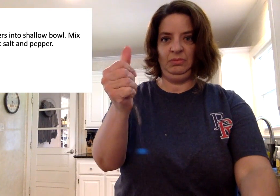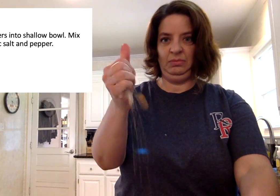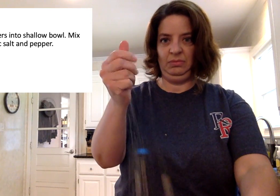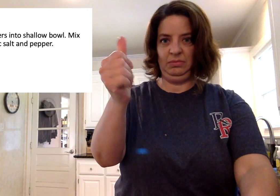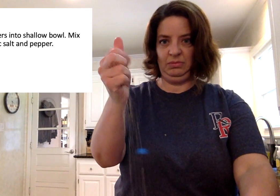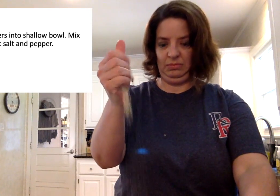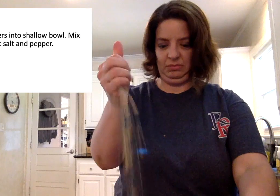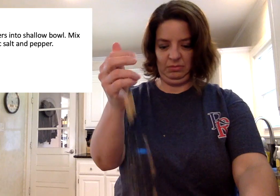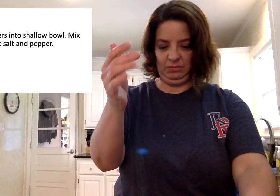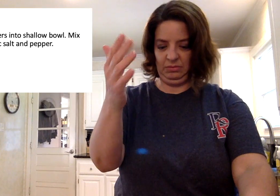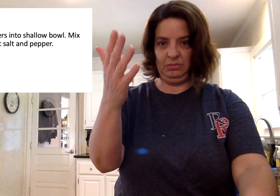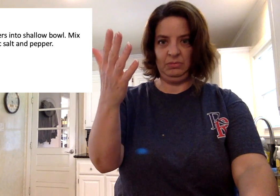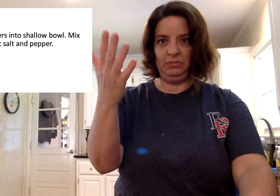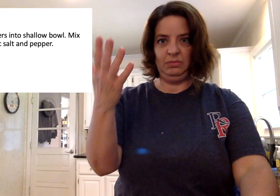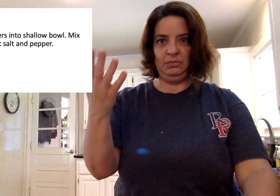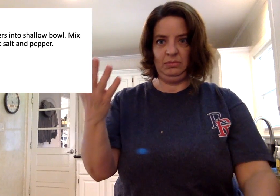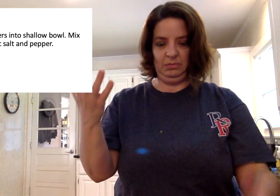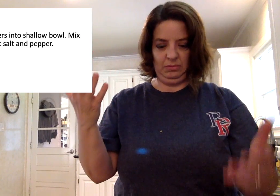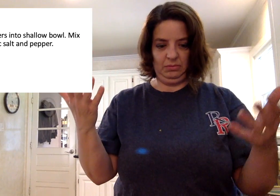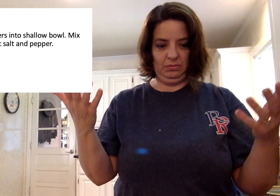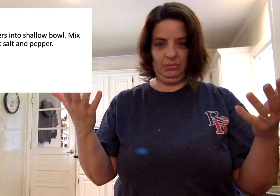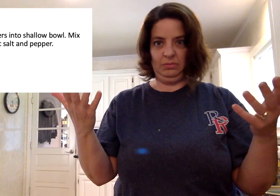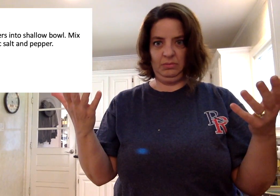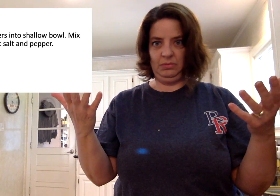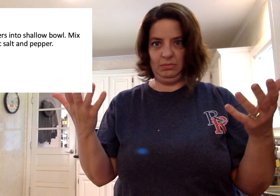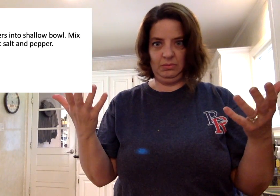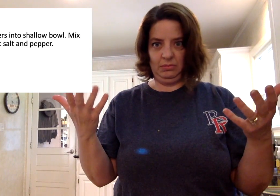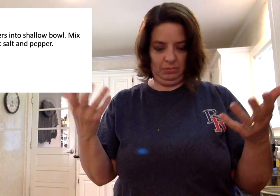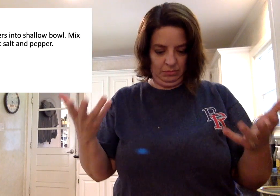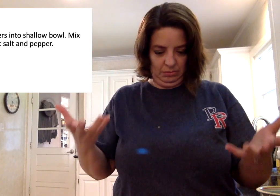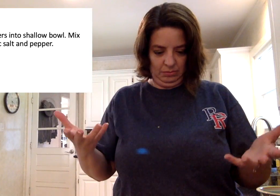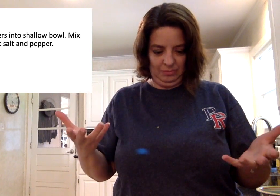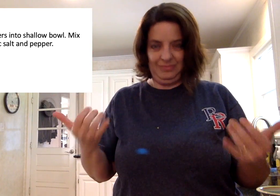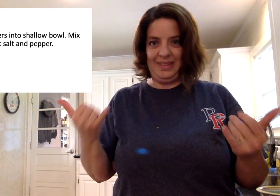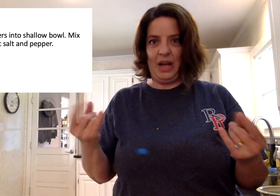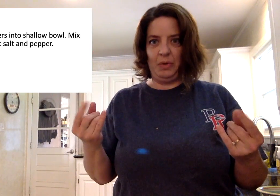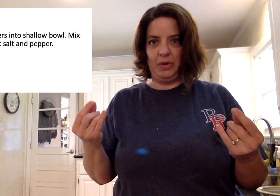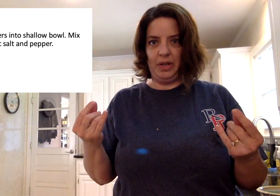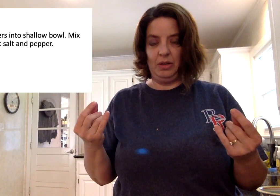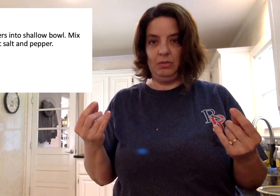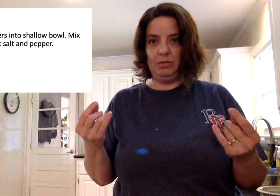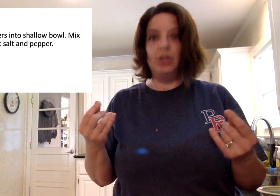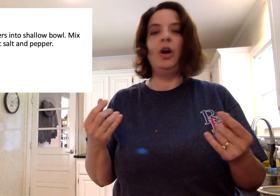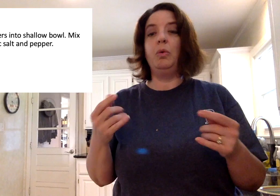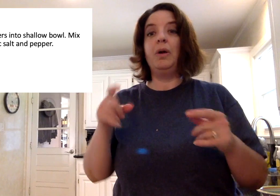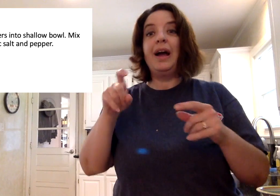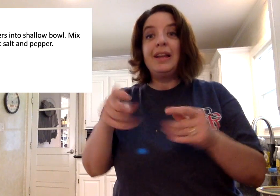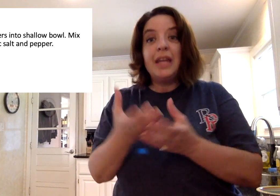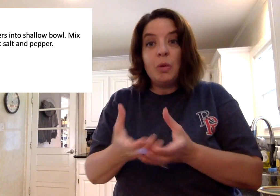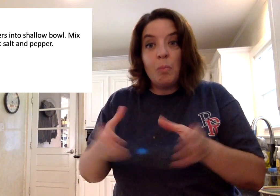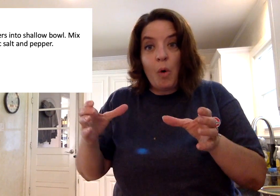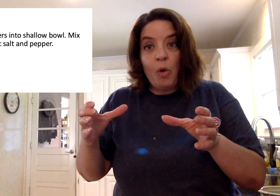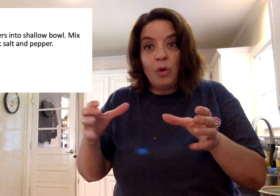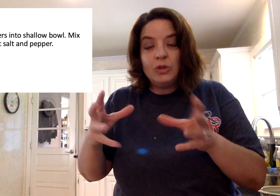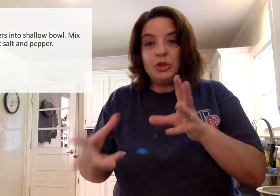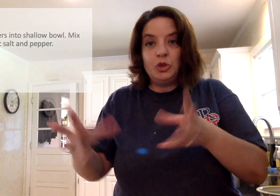I've crushed it. Okay, so now what? Now what do I do? Oh, I